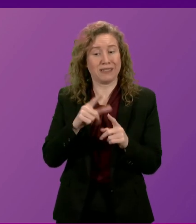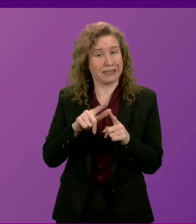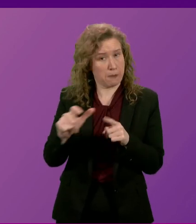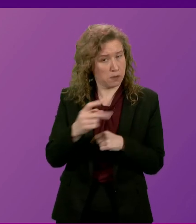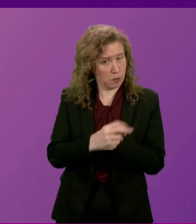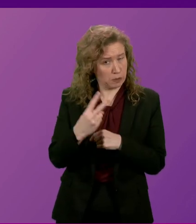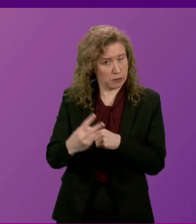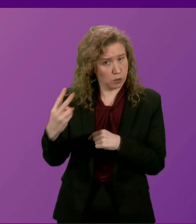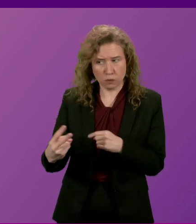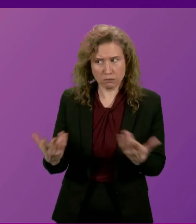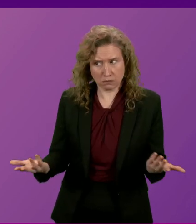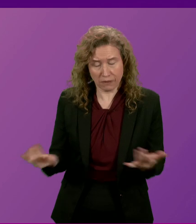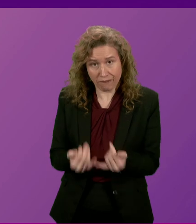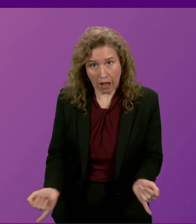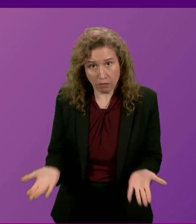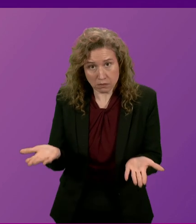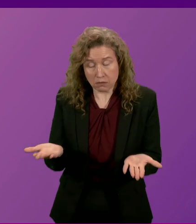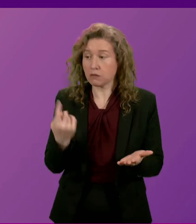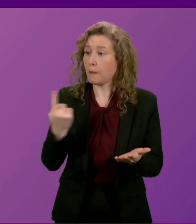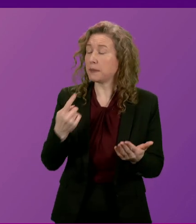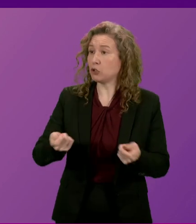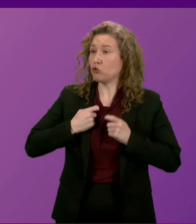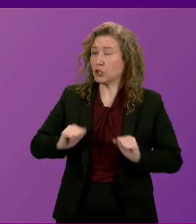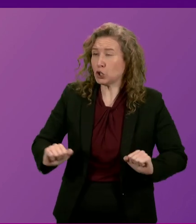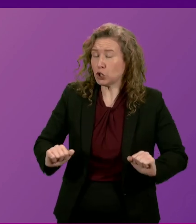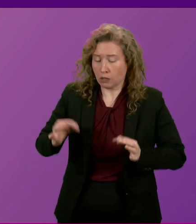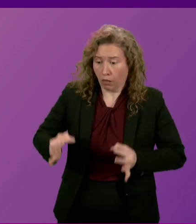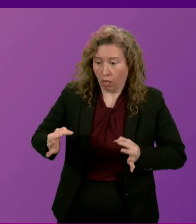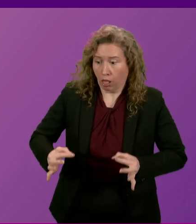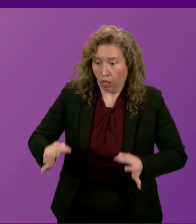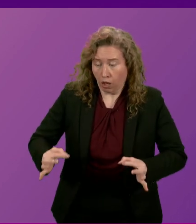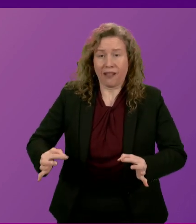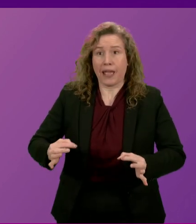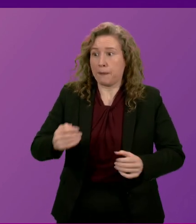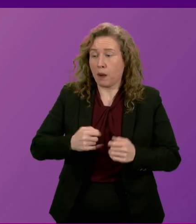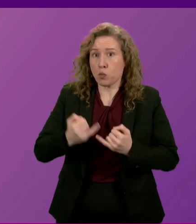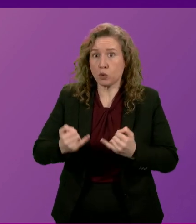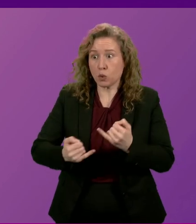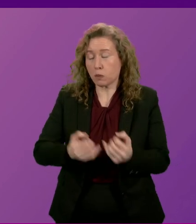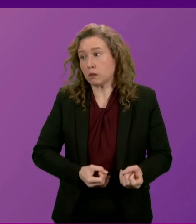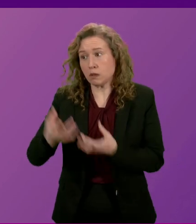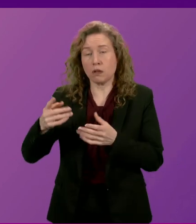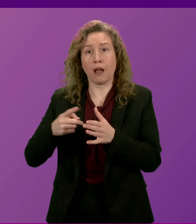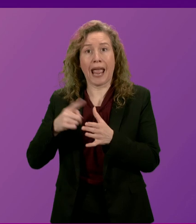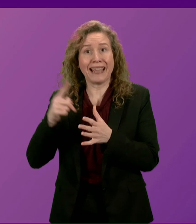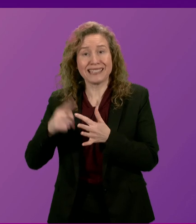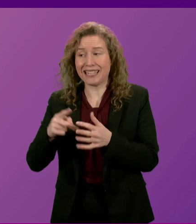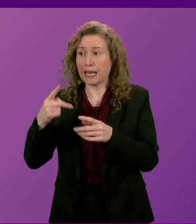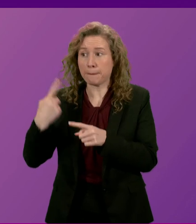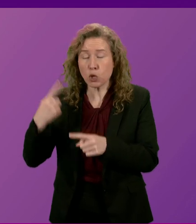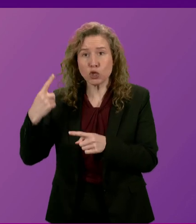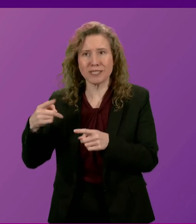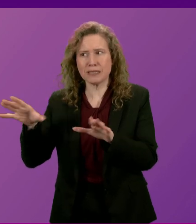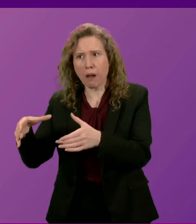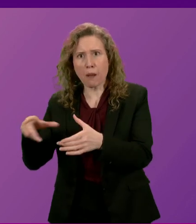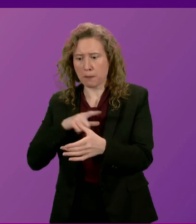utterly failed. So people who go untreated often end up in emergency departments as their condition deteriorates, placing even